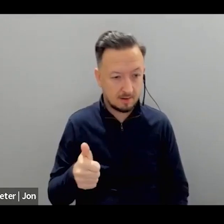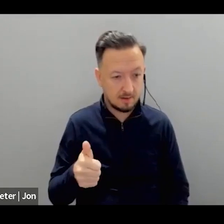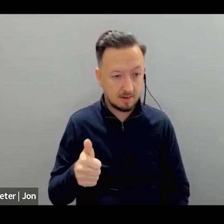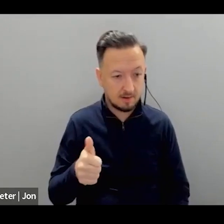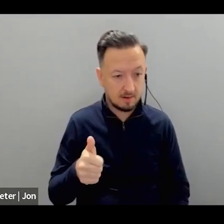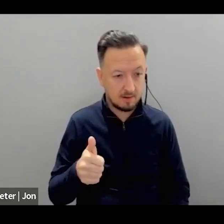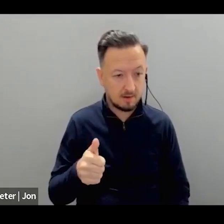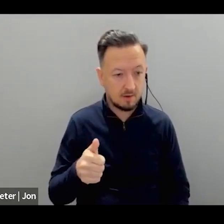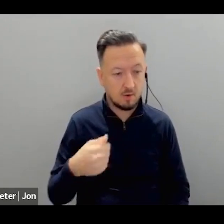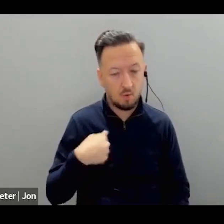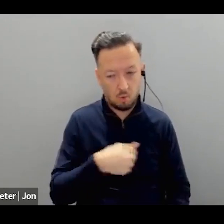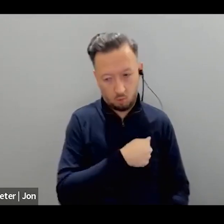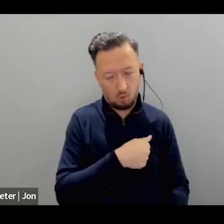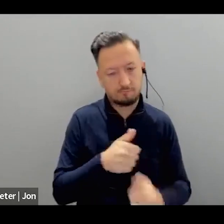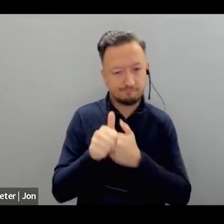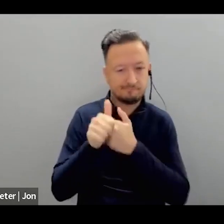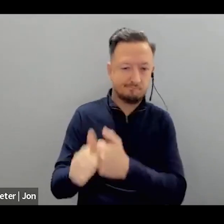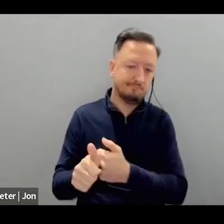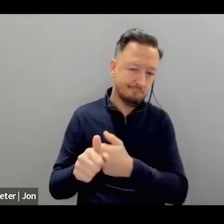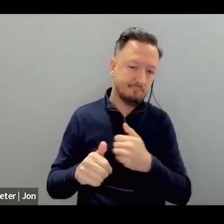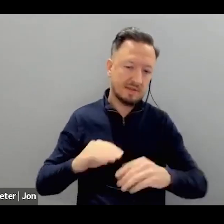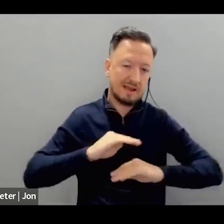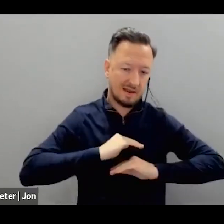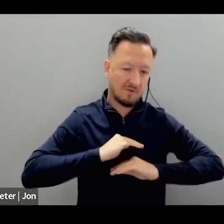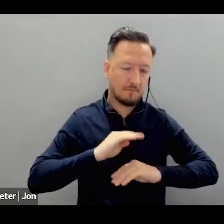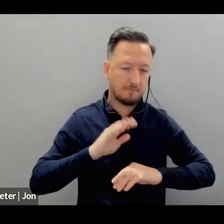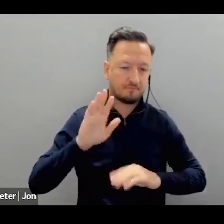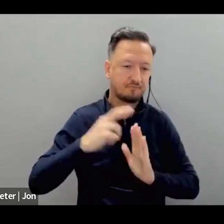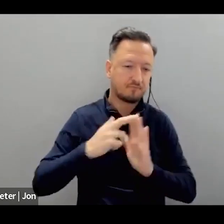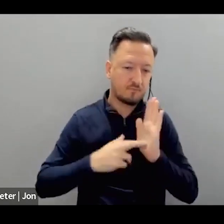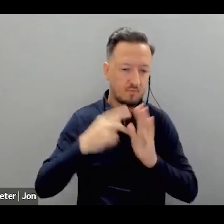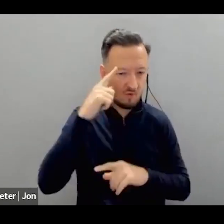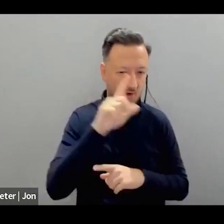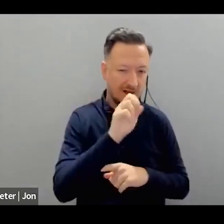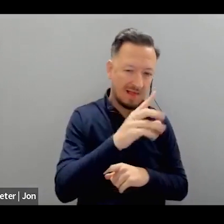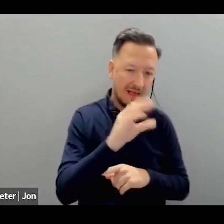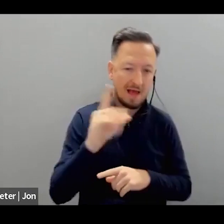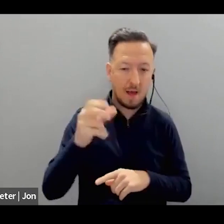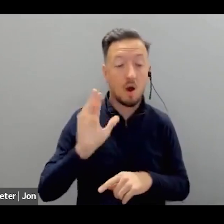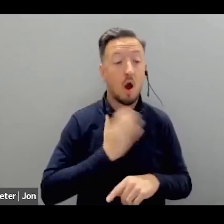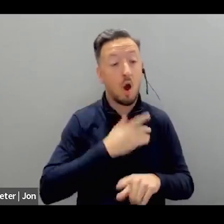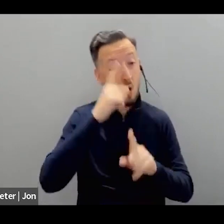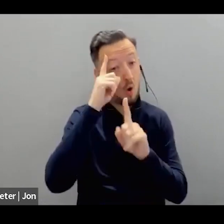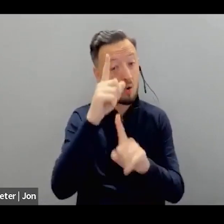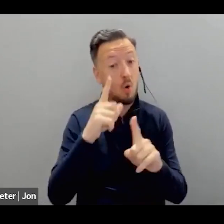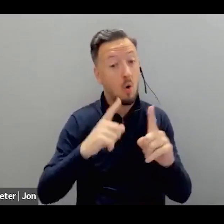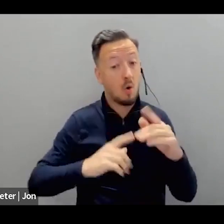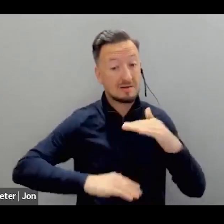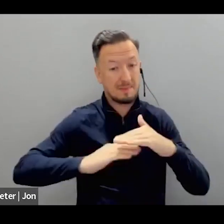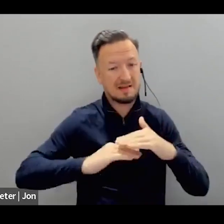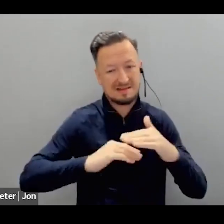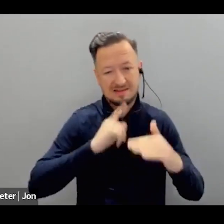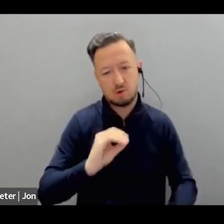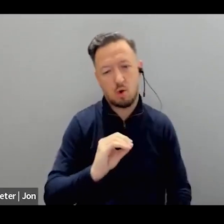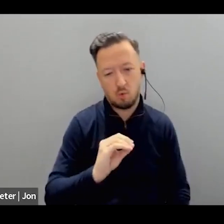are meeting all regulations for lead and copper. Our goal, or maximum contaminant level goal, is 0